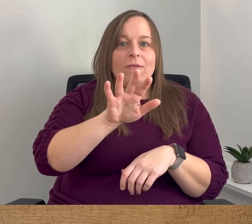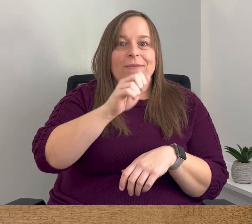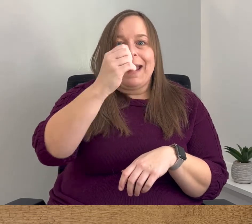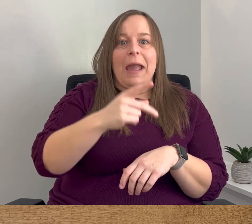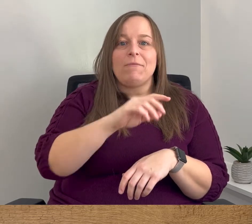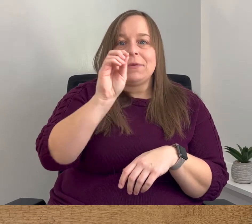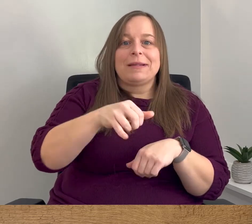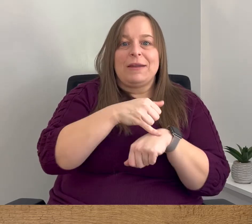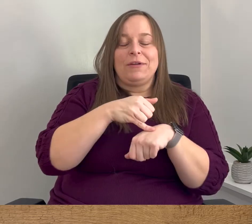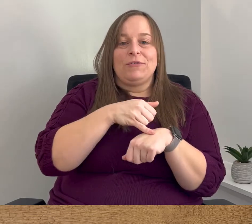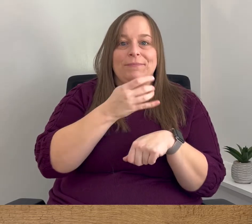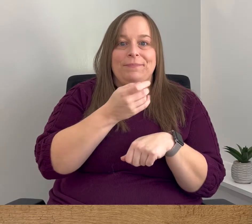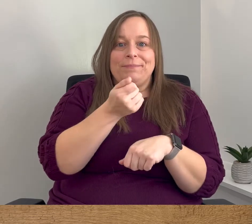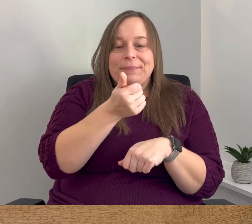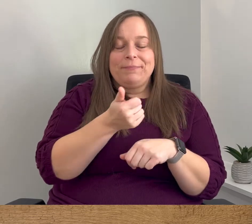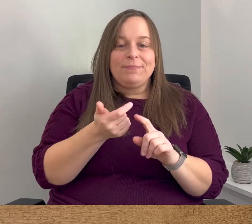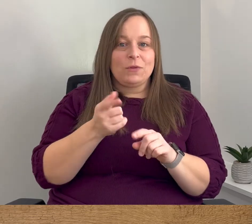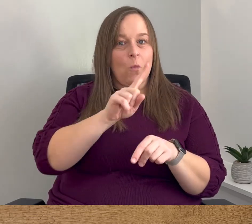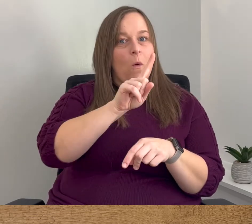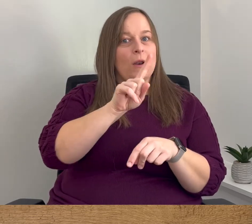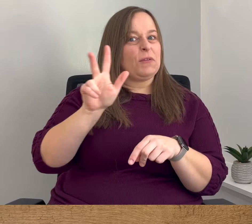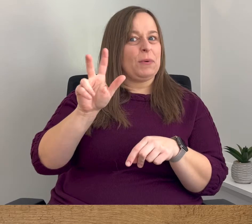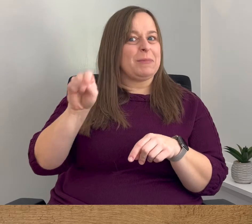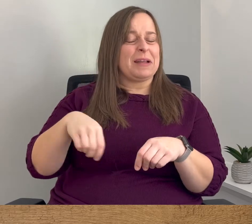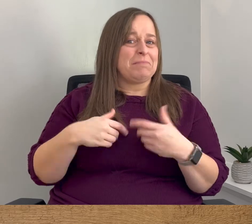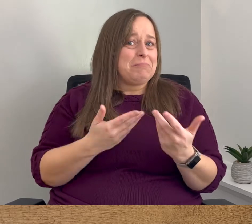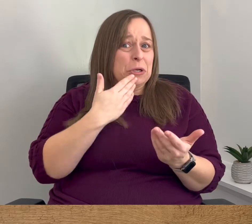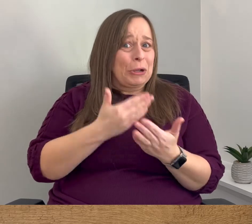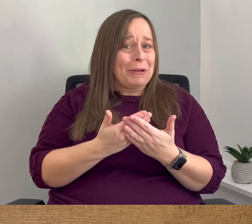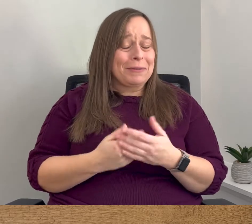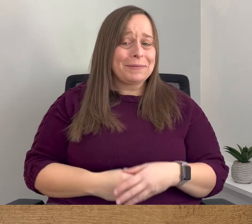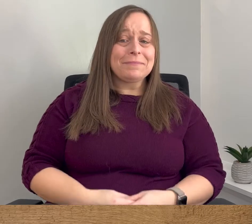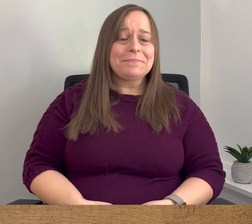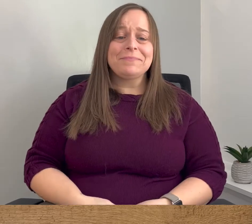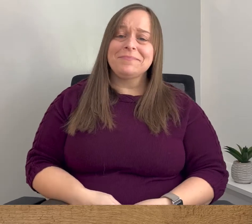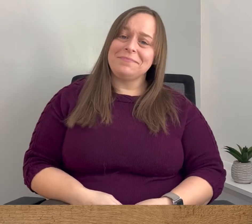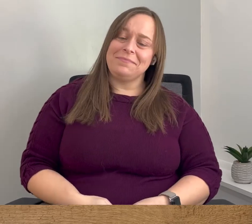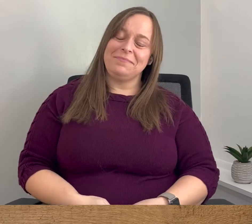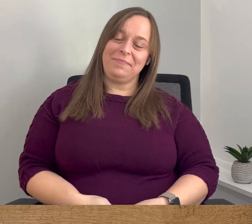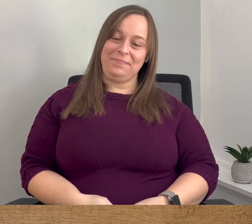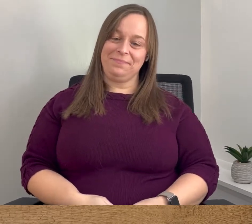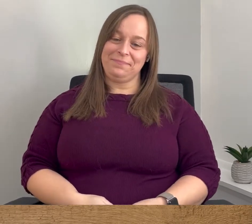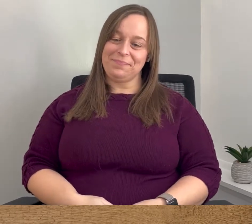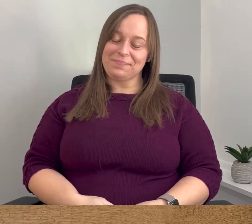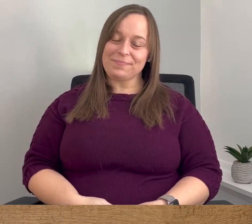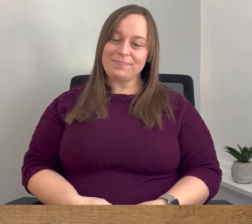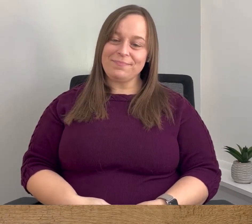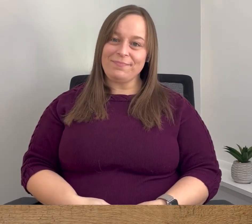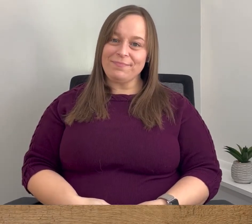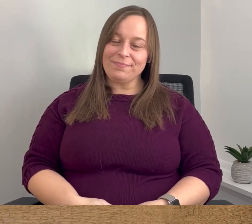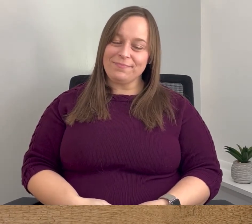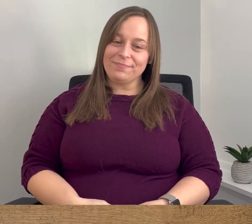getting 0.5% of interest. So this is pretty good.